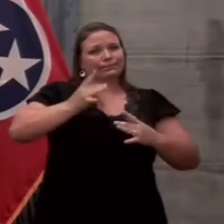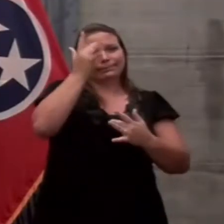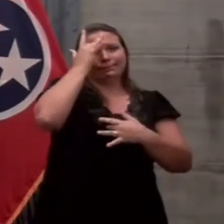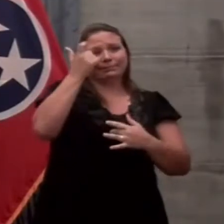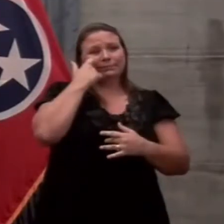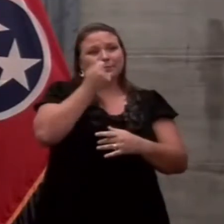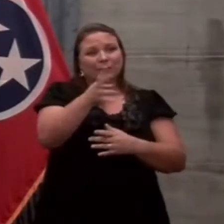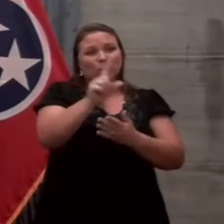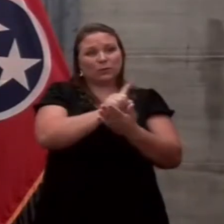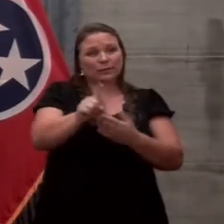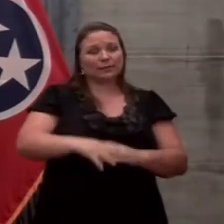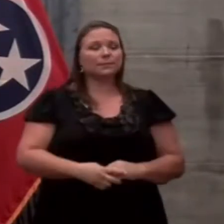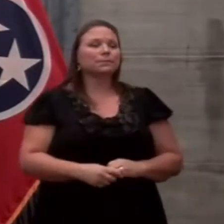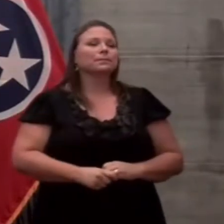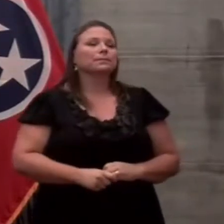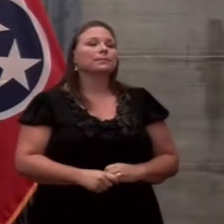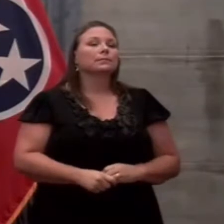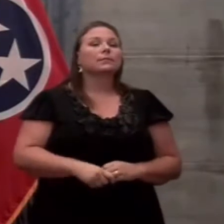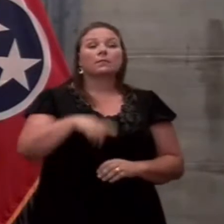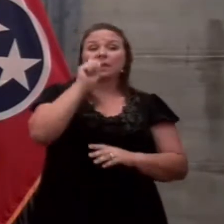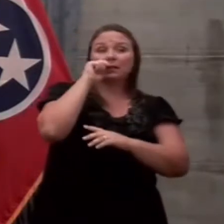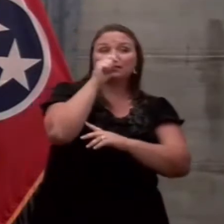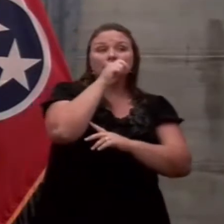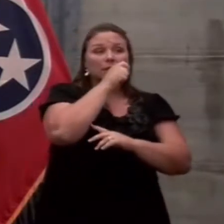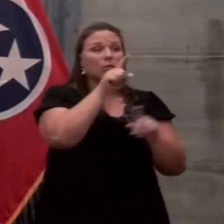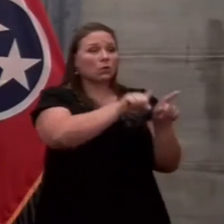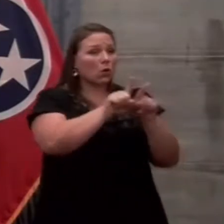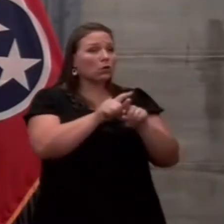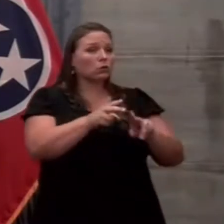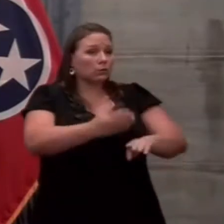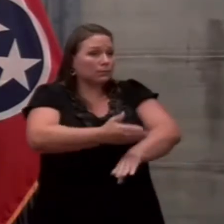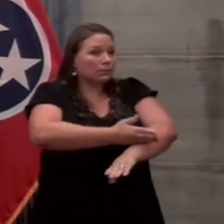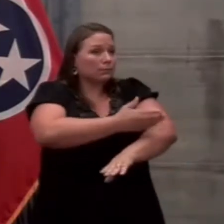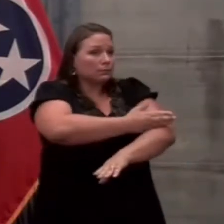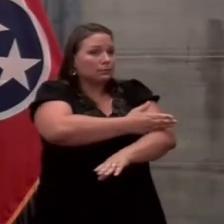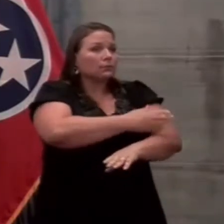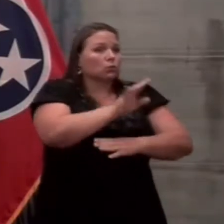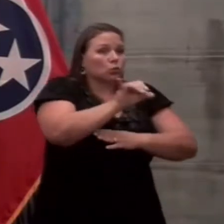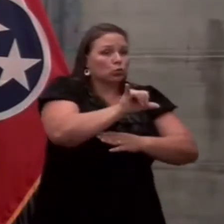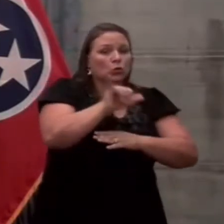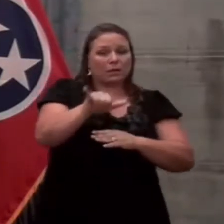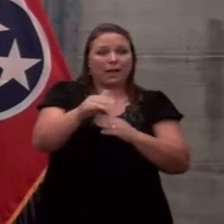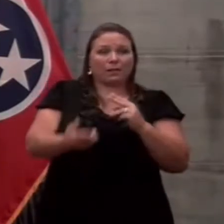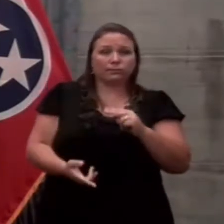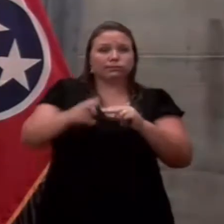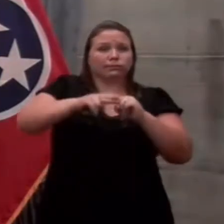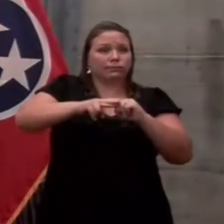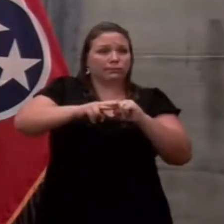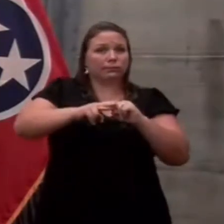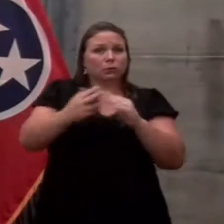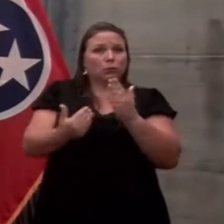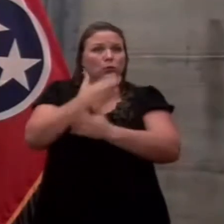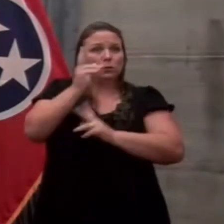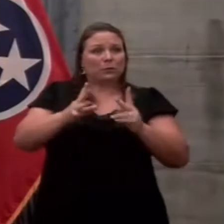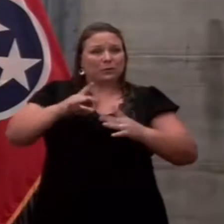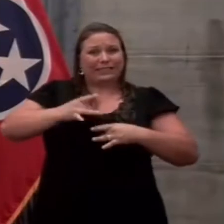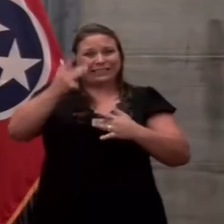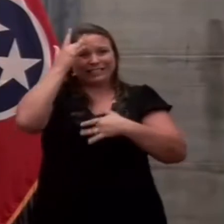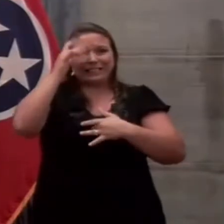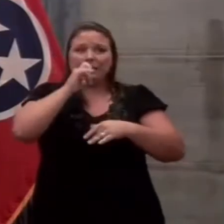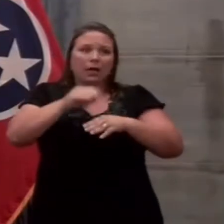few weeks. While testing rates have also seen improvements, the growth in new cases cannot be attributed to more